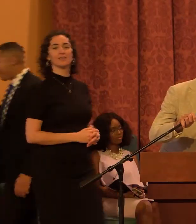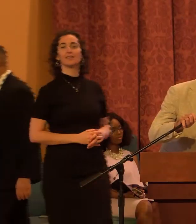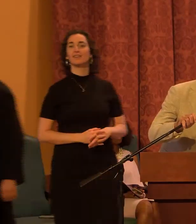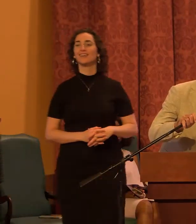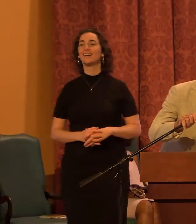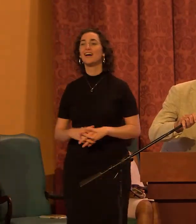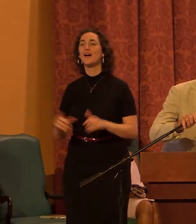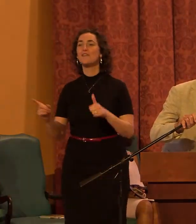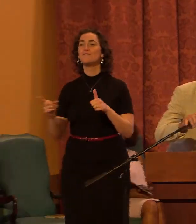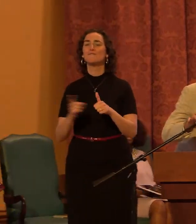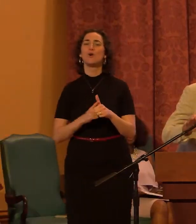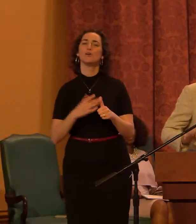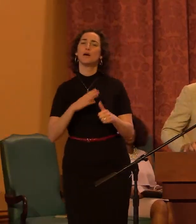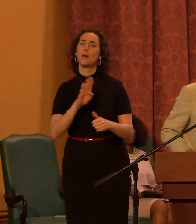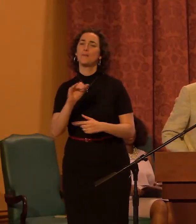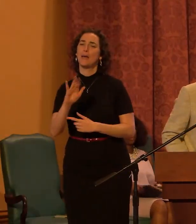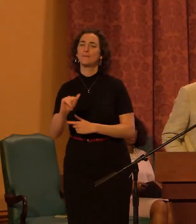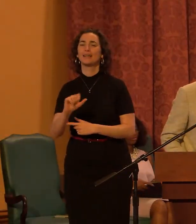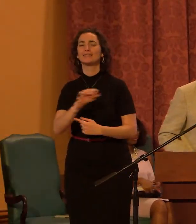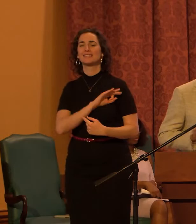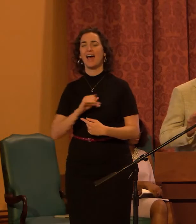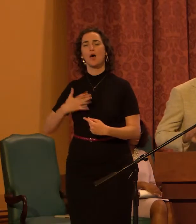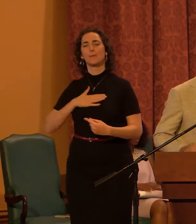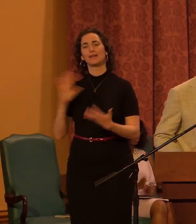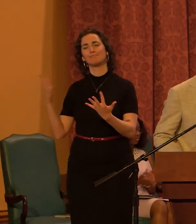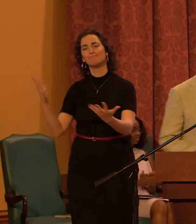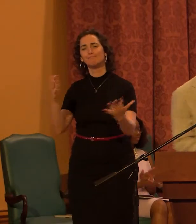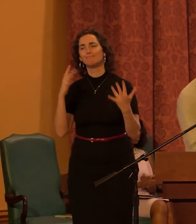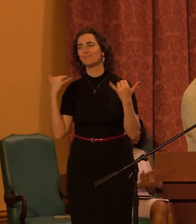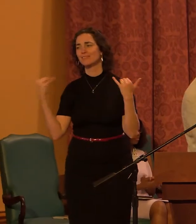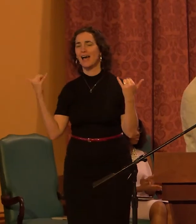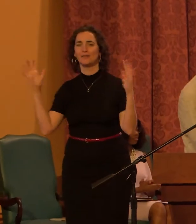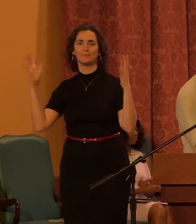First of all, let's give Bambi and her staff a huge round of applause.